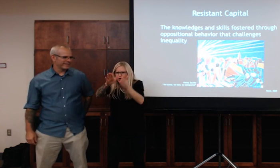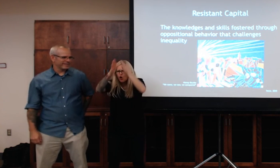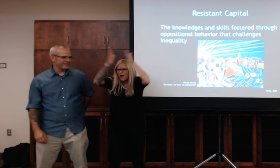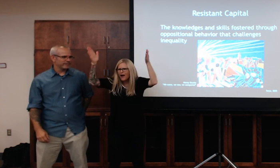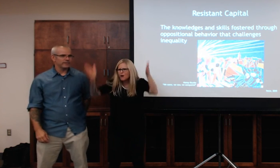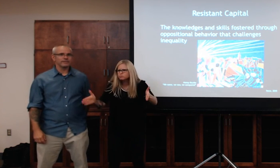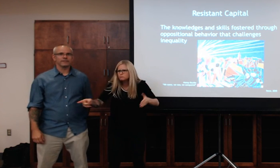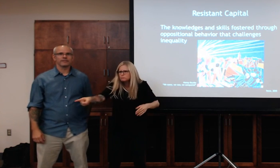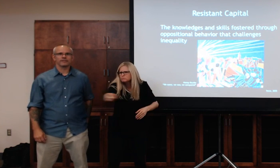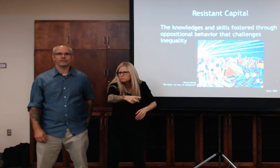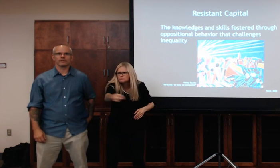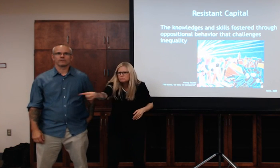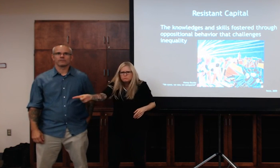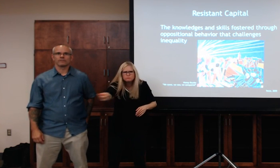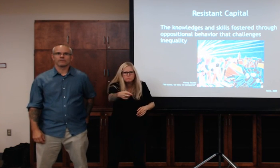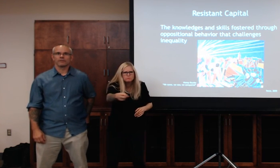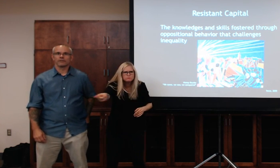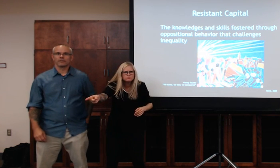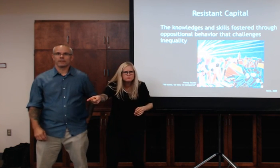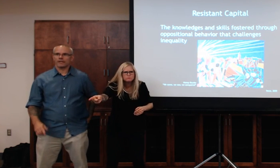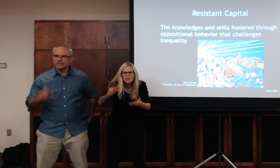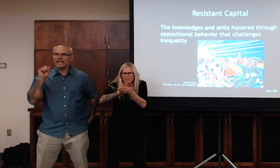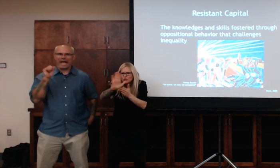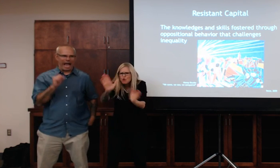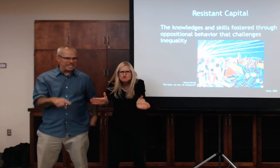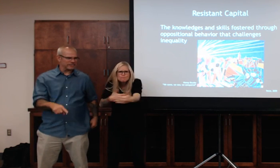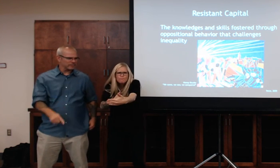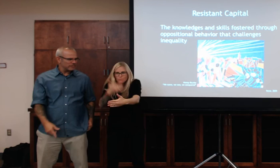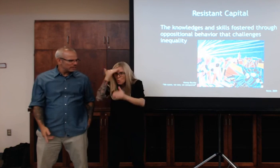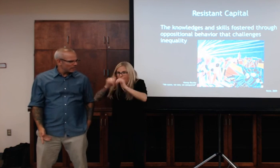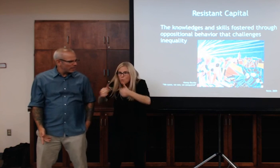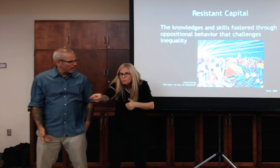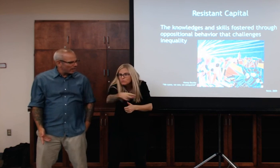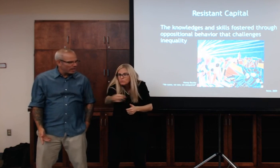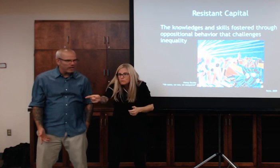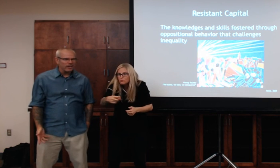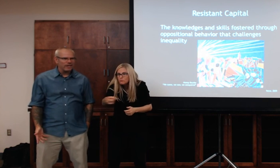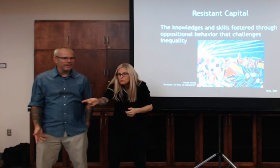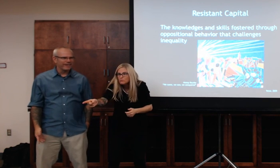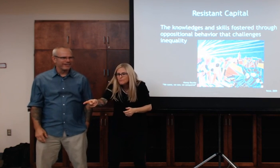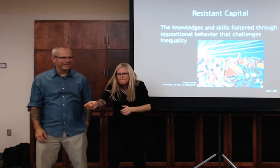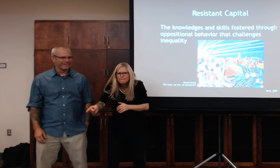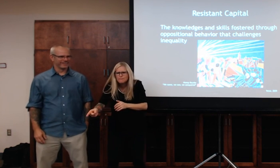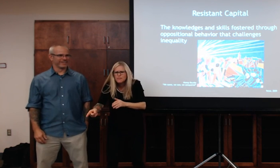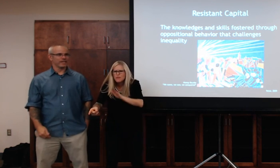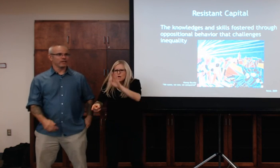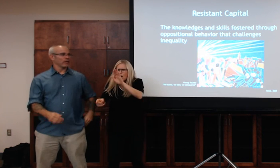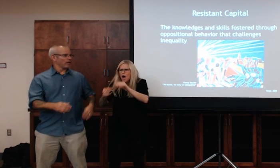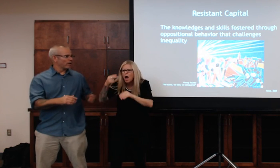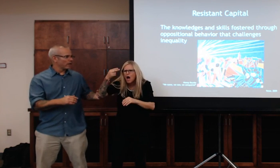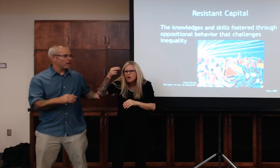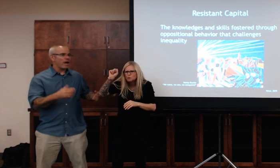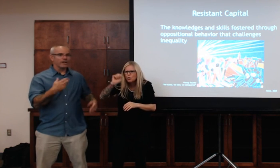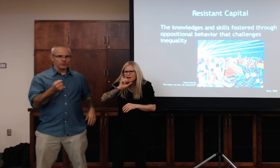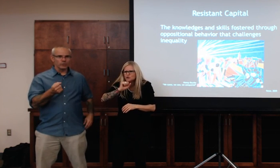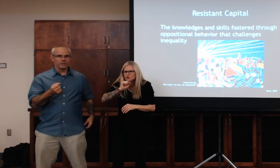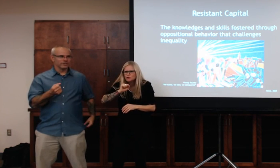your house. Do you know how to clean your house? You know she clean asked room, that question. Right? Could you imagine? Wait. The high school. School. Yes,